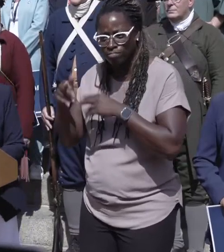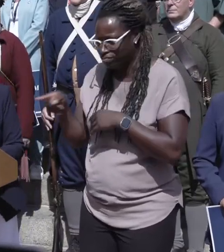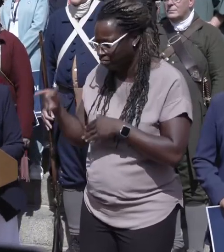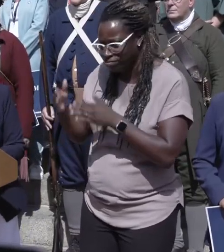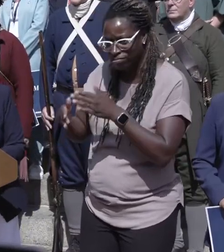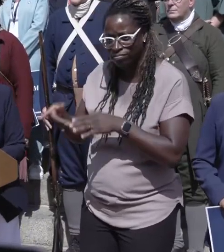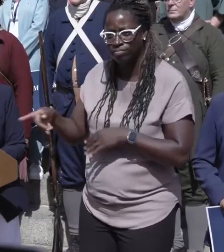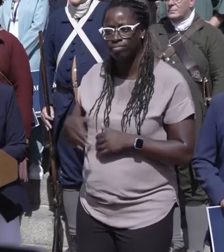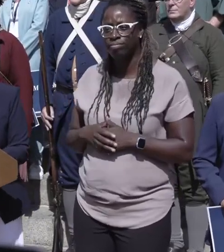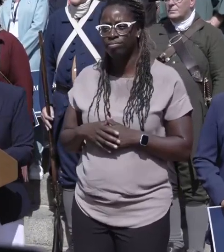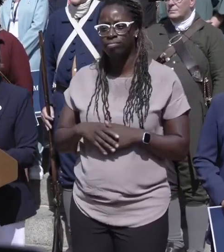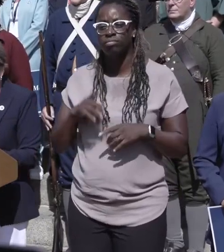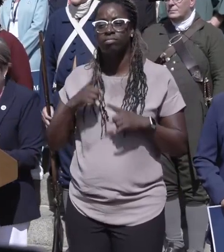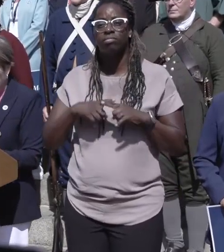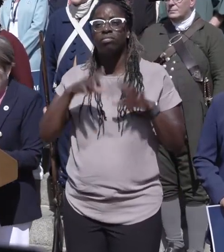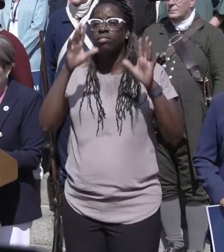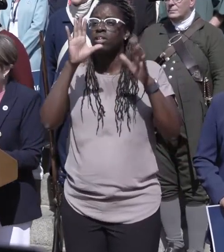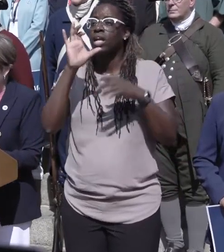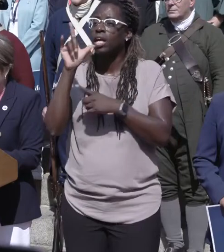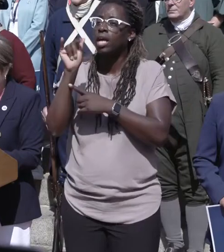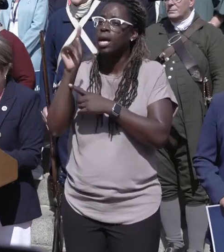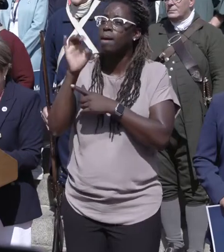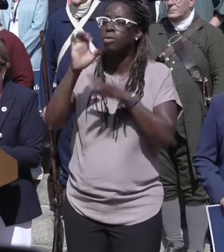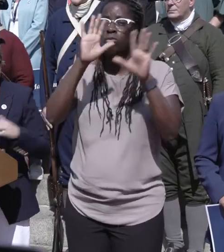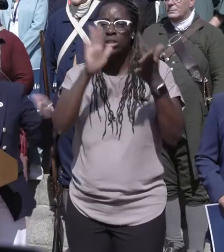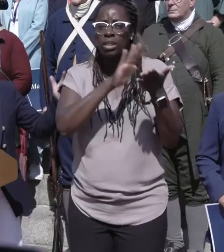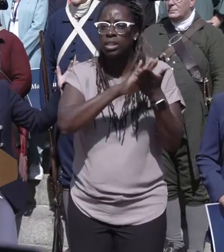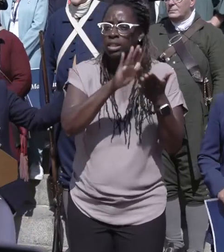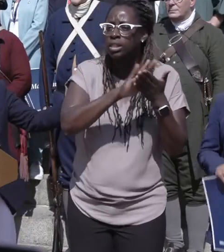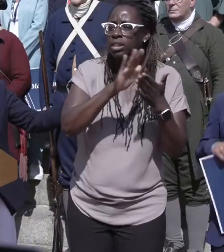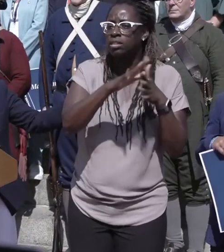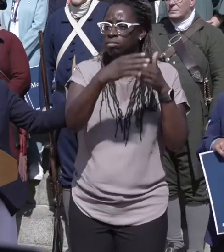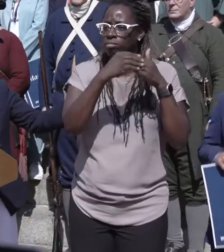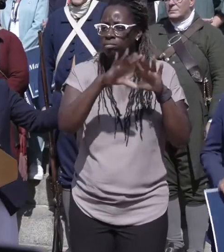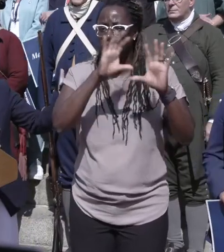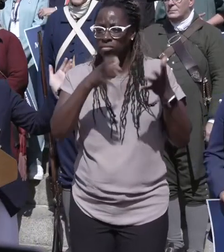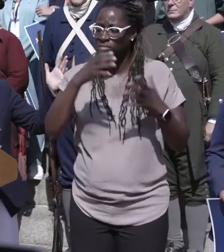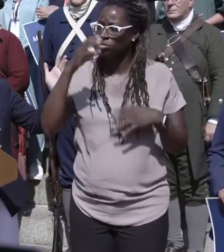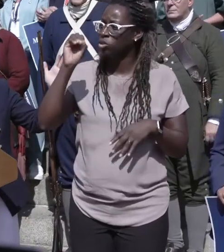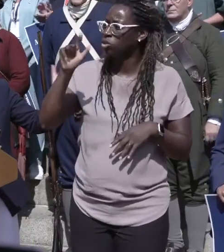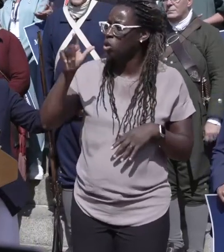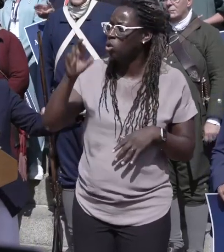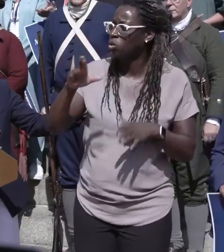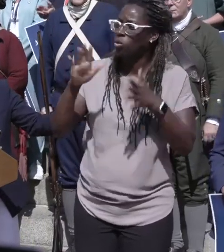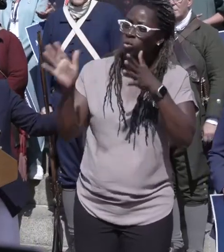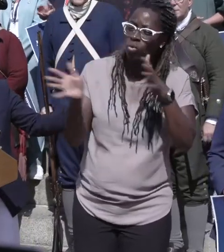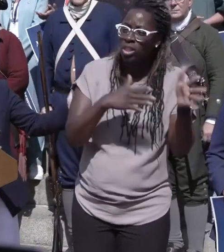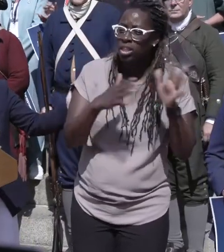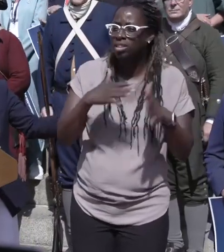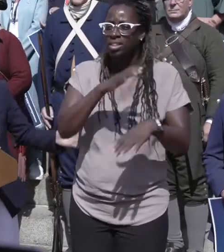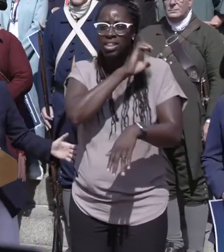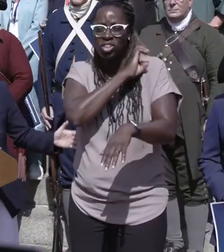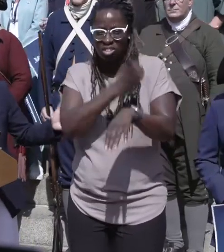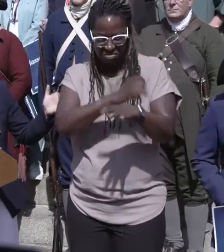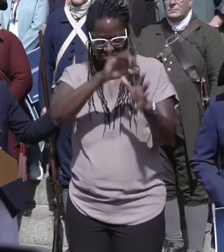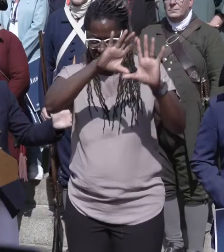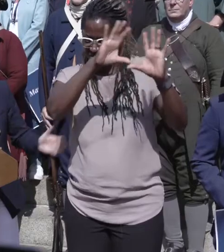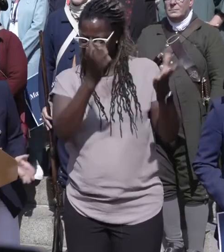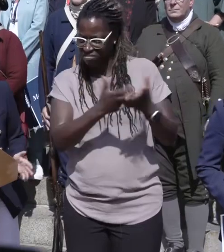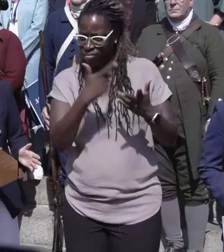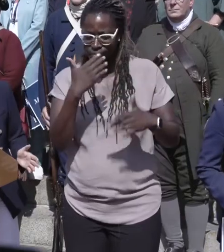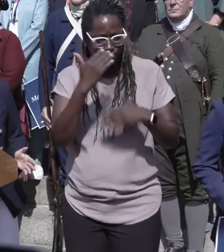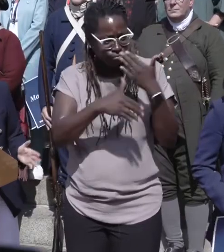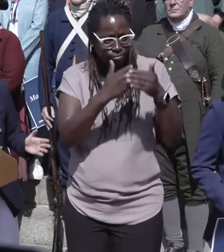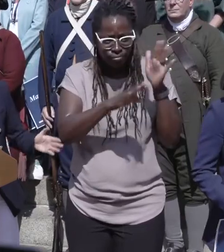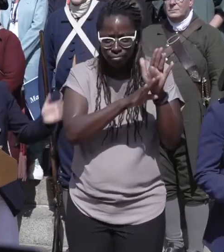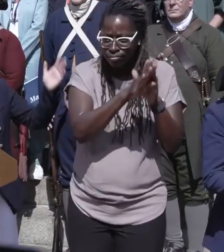in our administration, including Secretary of Economic Development Yvonne Howe, our Executive Director of the Massachusetts Office